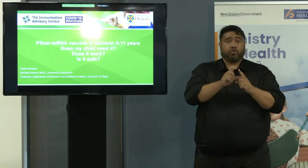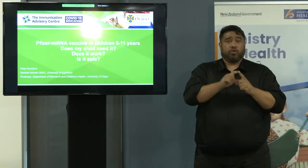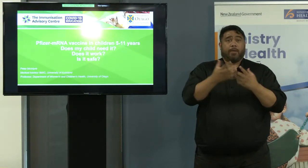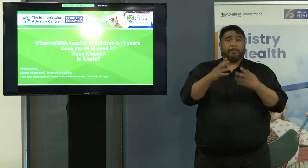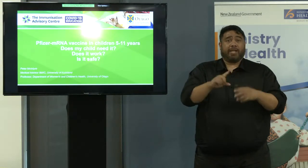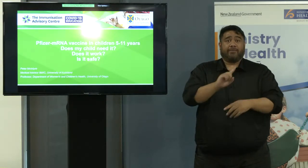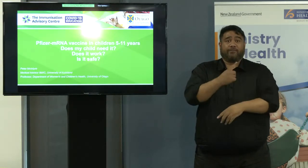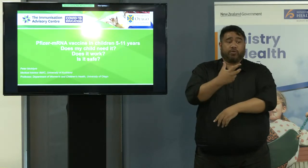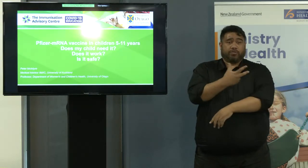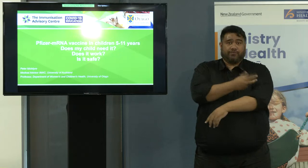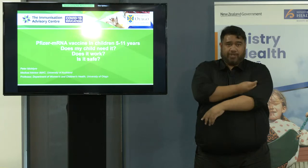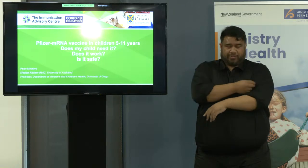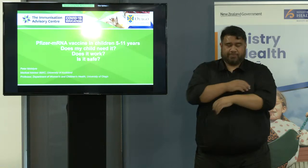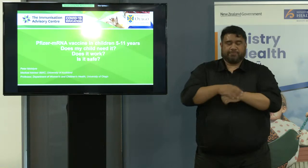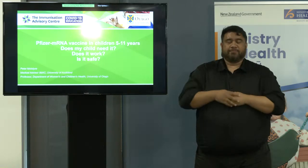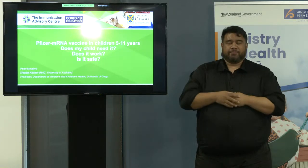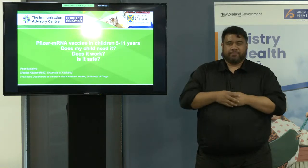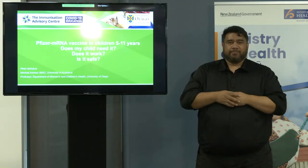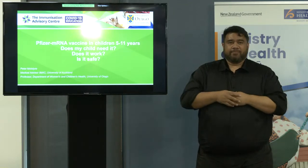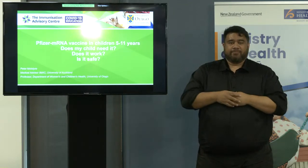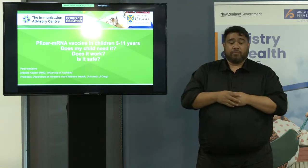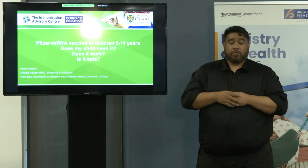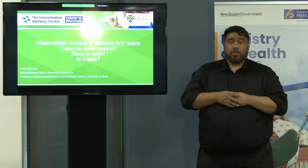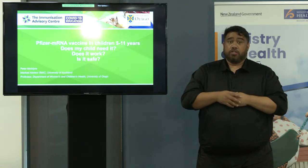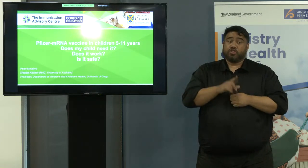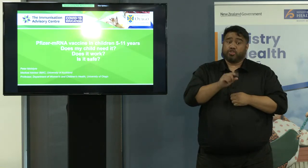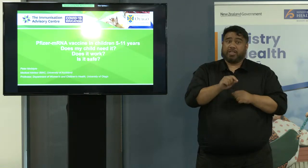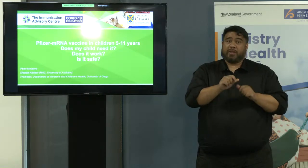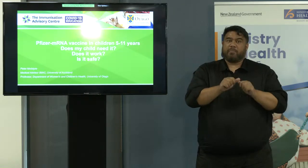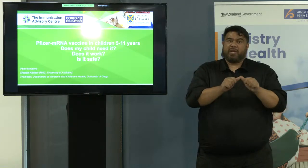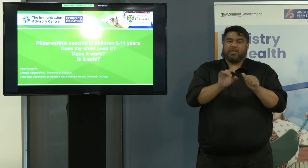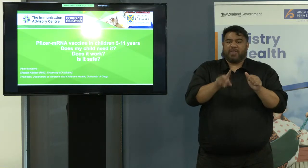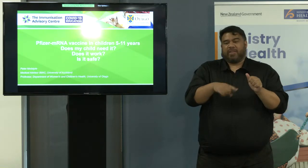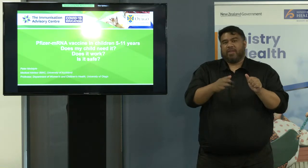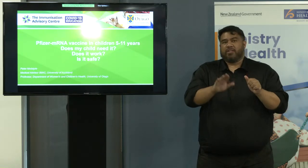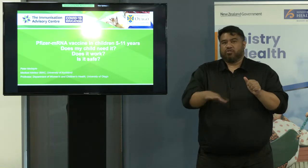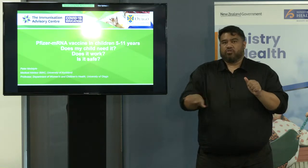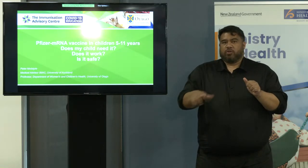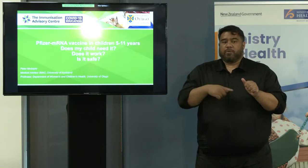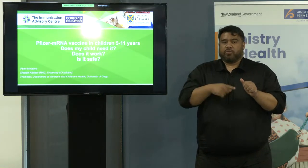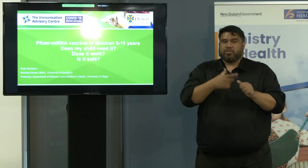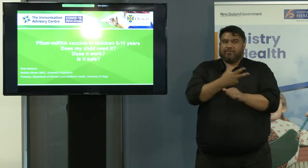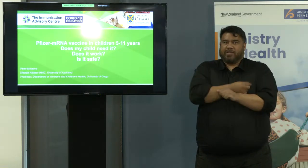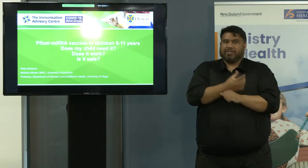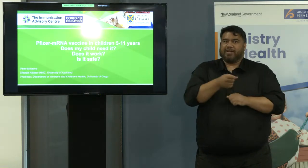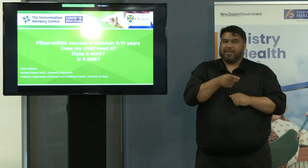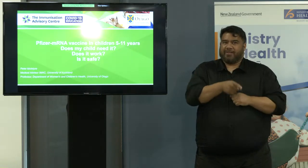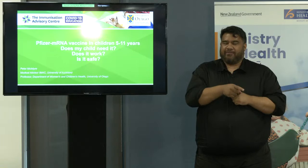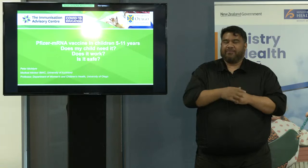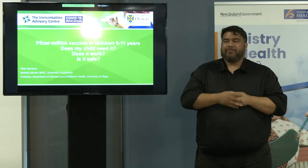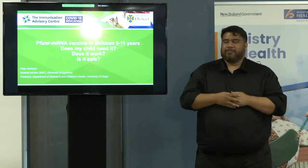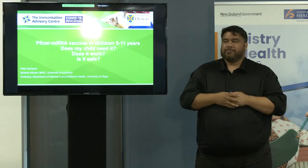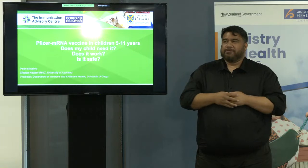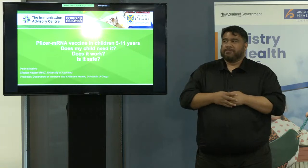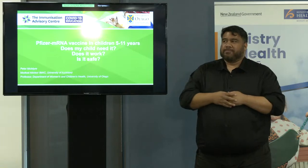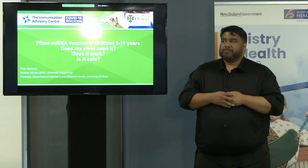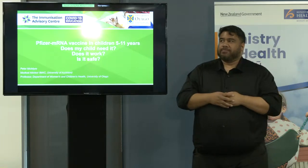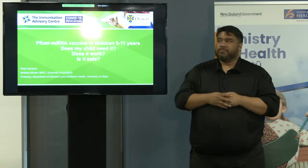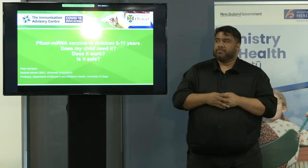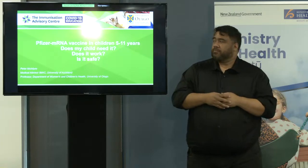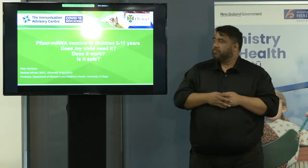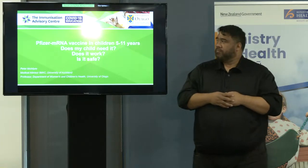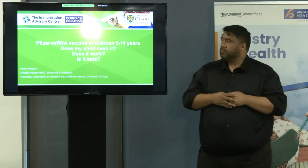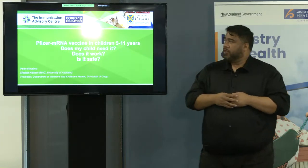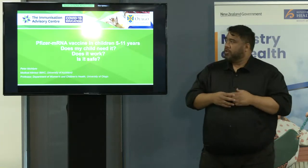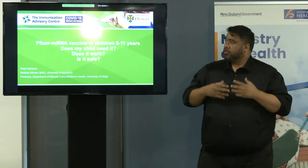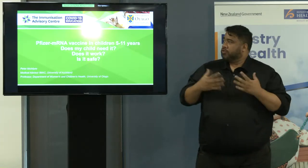and everyone did well, but she probably did best. So I wanted to focus on these three